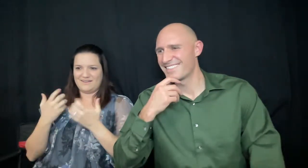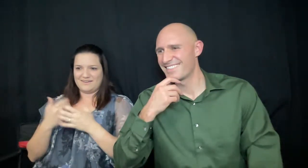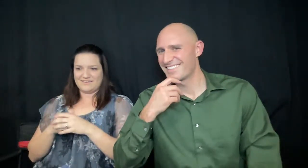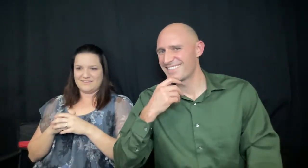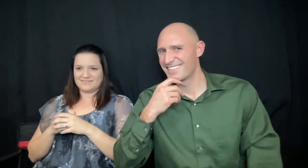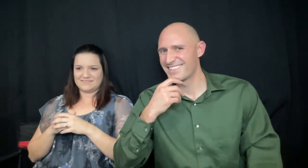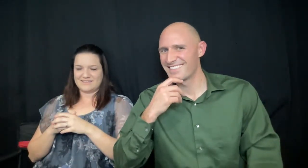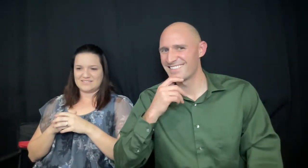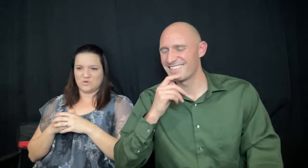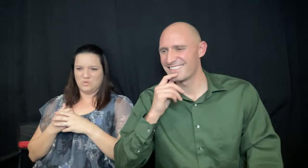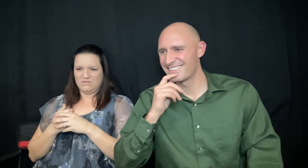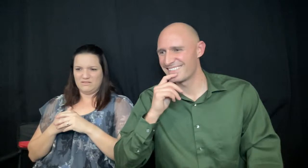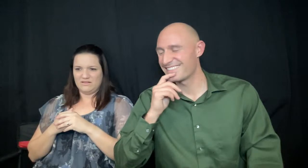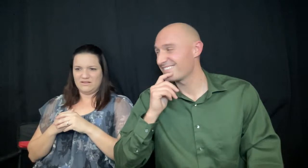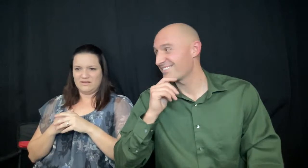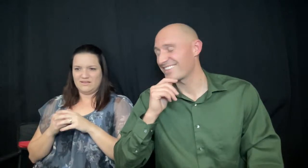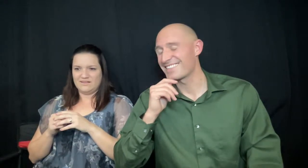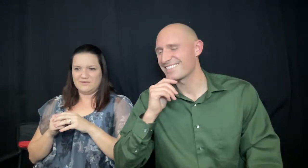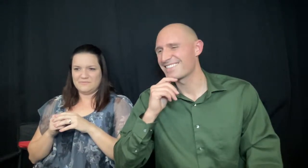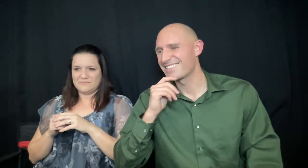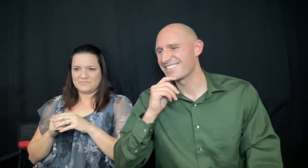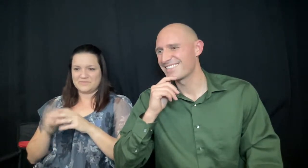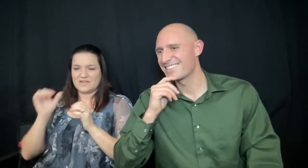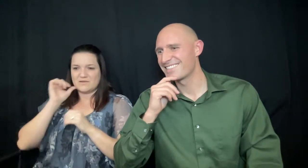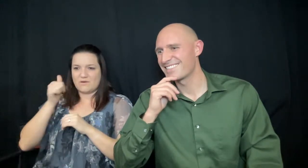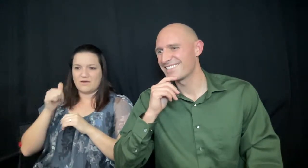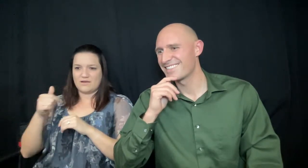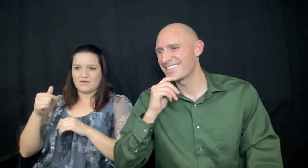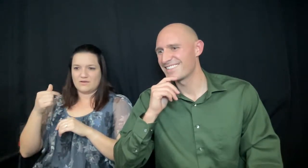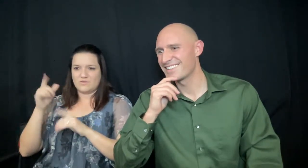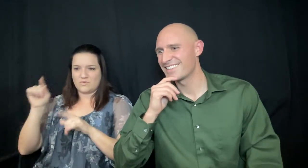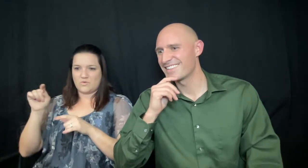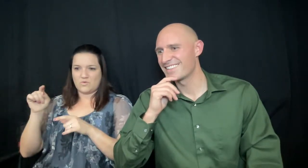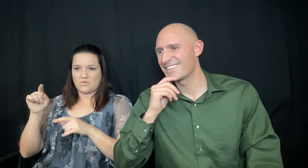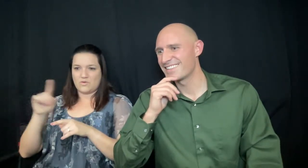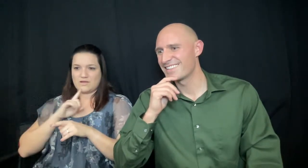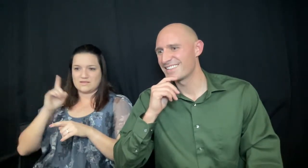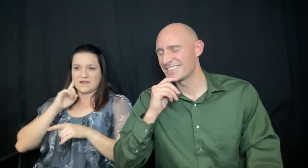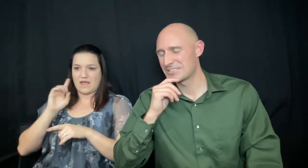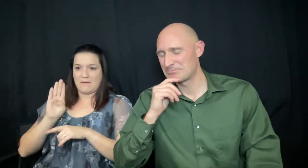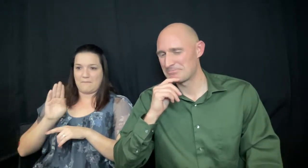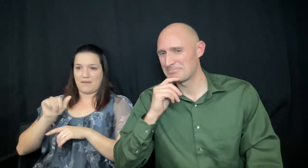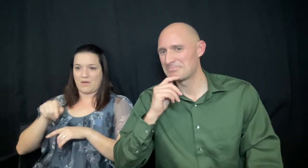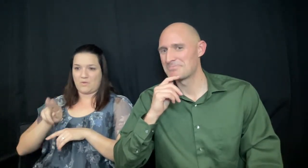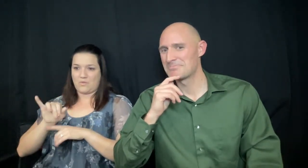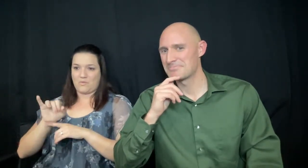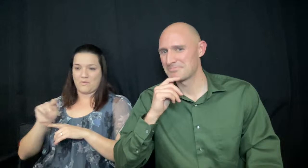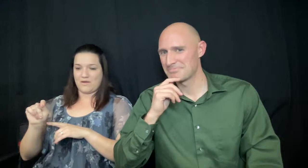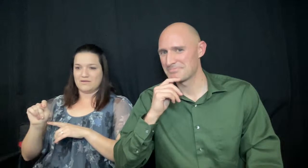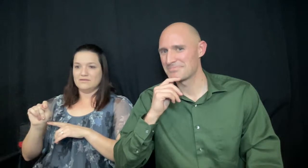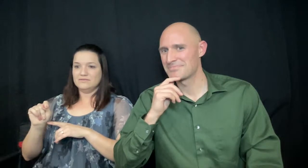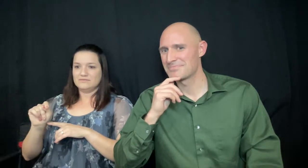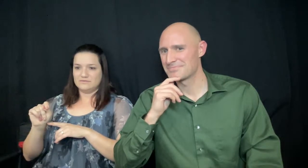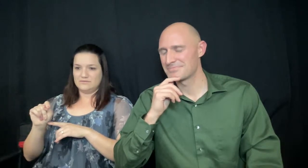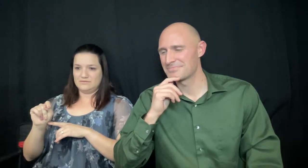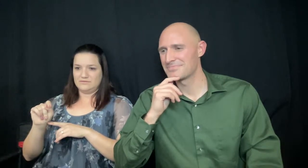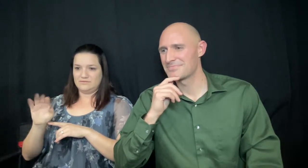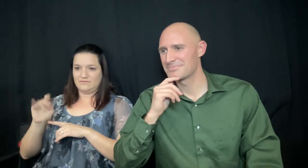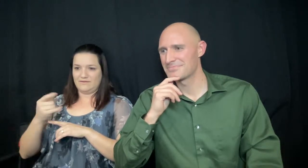that's tomorrow cool. I'm going to a banquet in Greenville, a deaf banquet. with Faith and Kathy, who's flying in